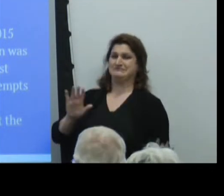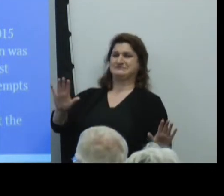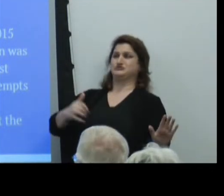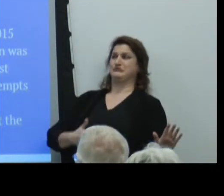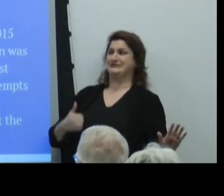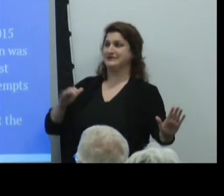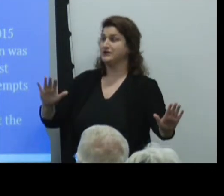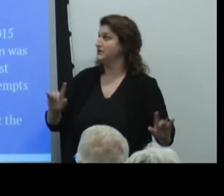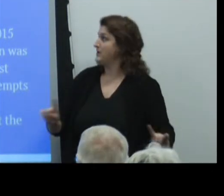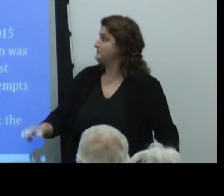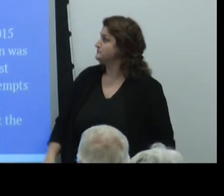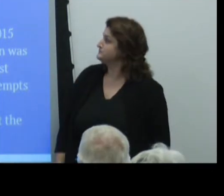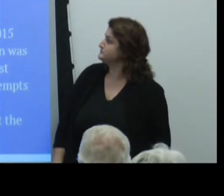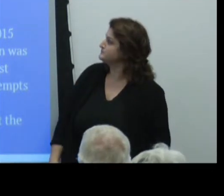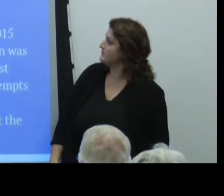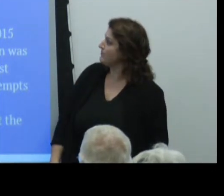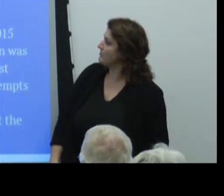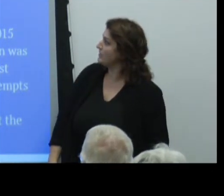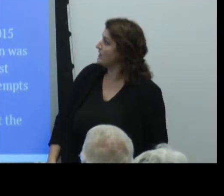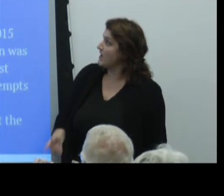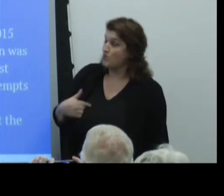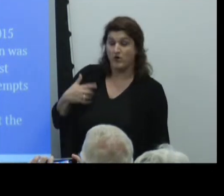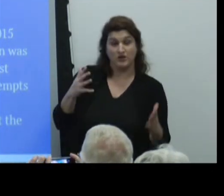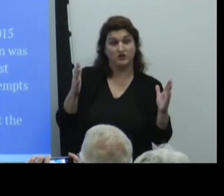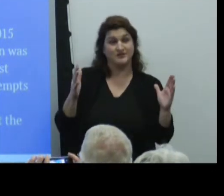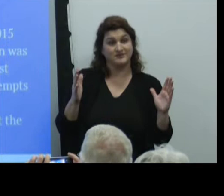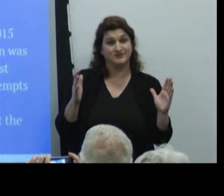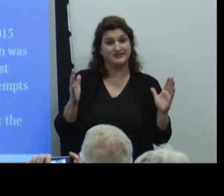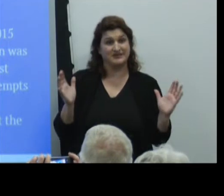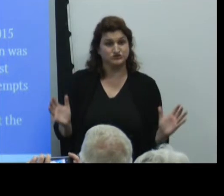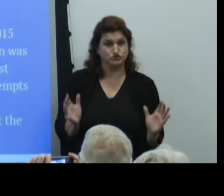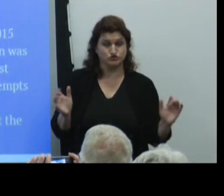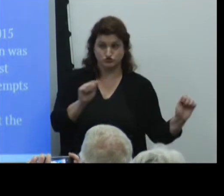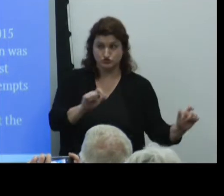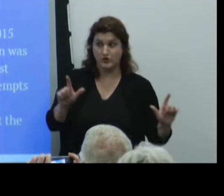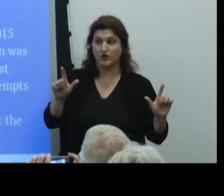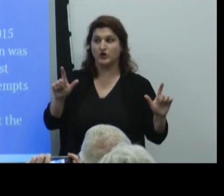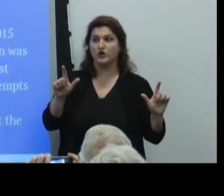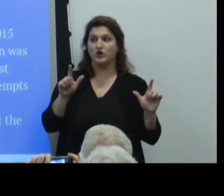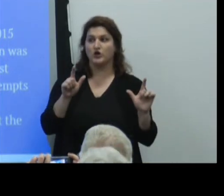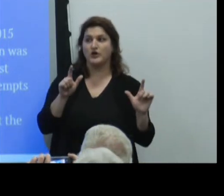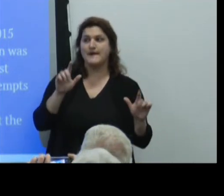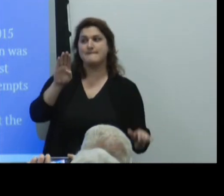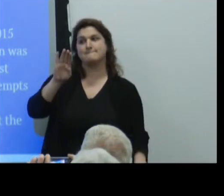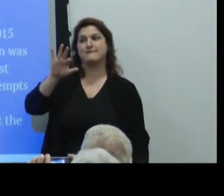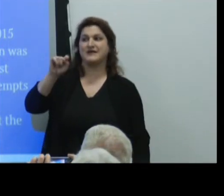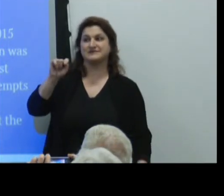everybody. I will encourage you all to go to this. It's bit, so it's